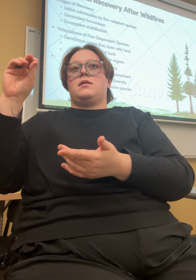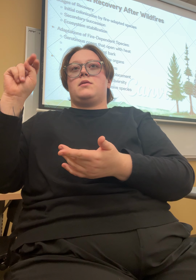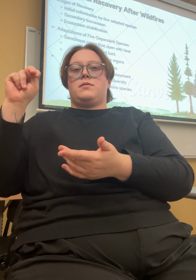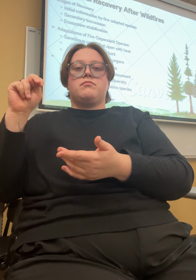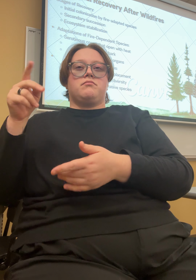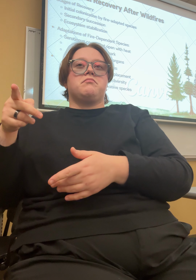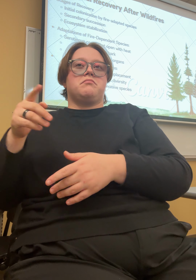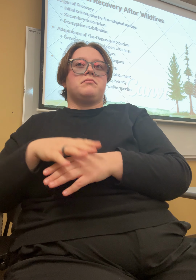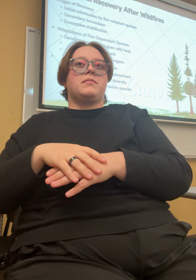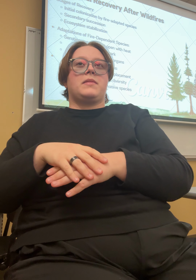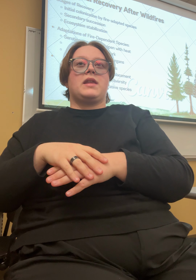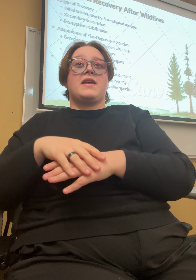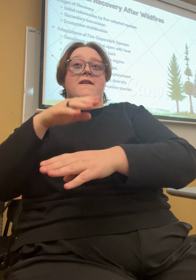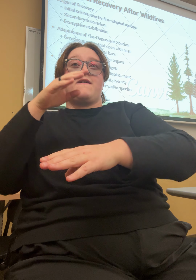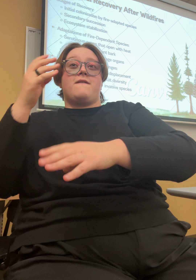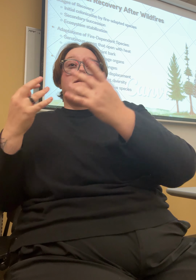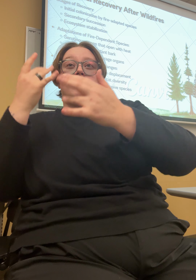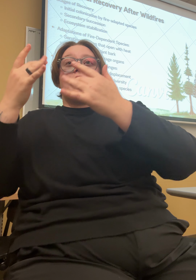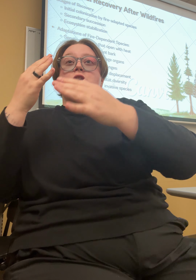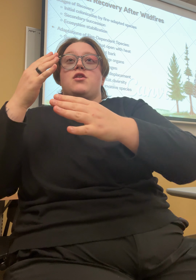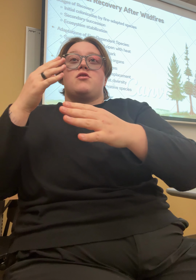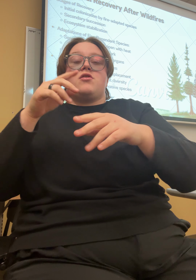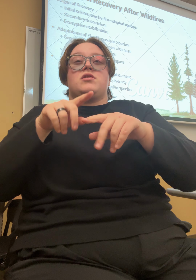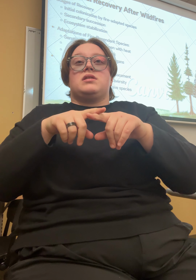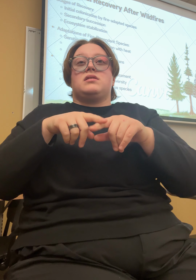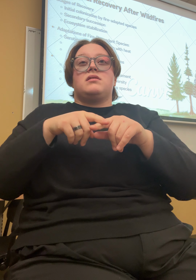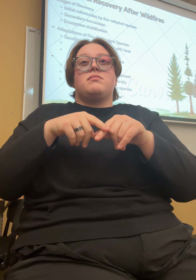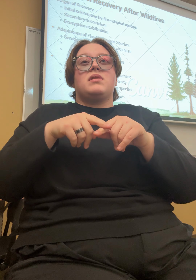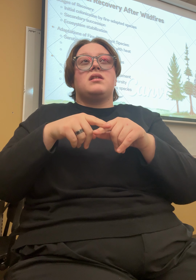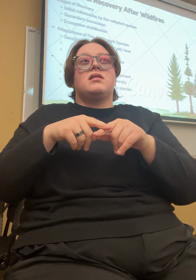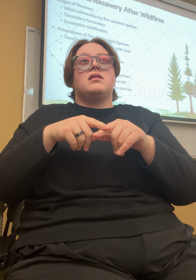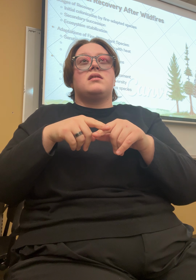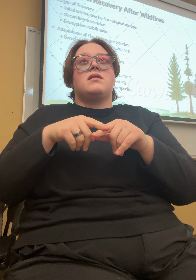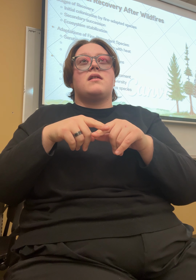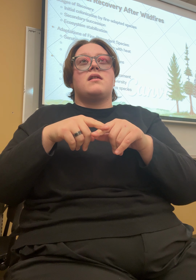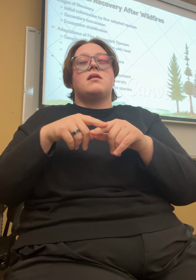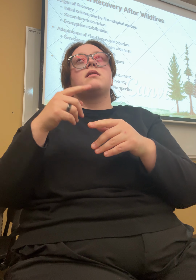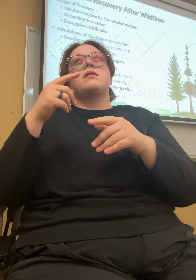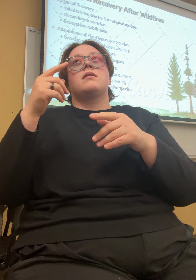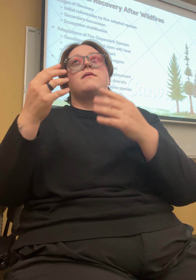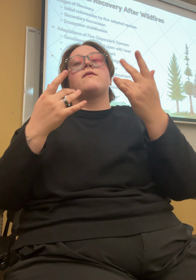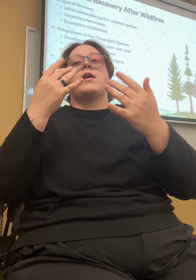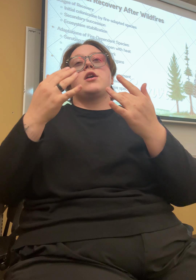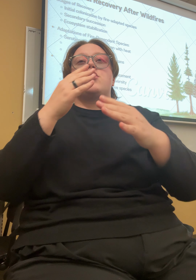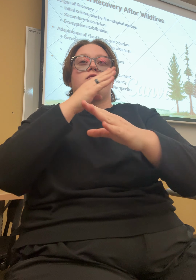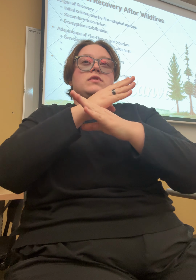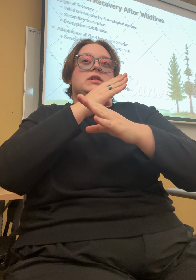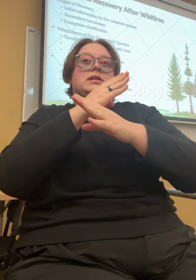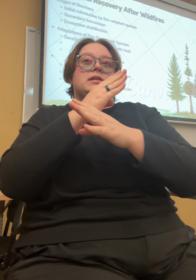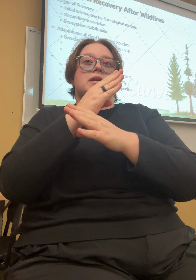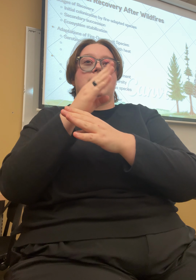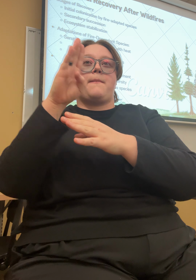Yeah, great stuff there. We have fire-resistant bark, underground storage